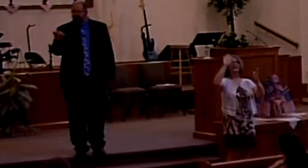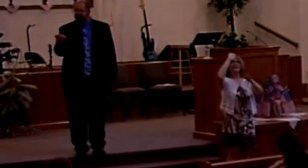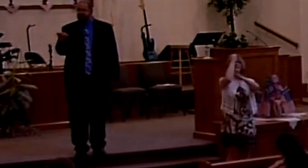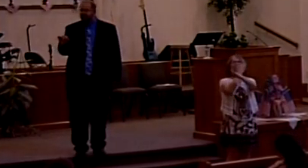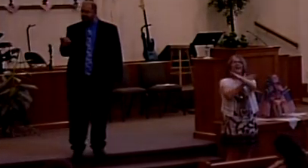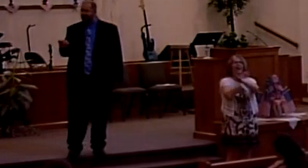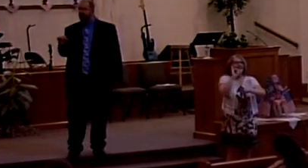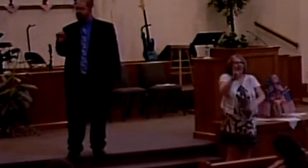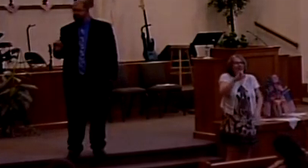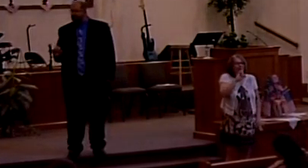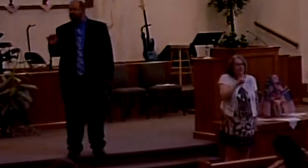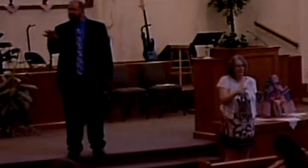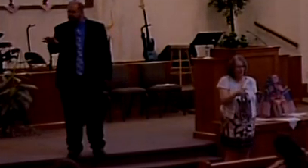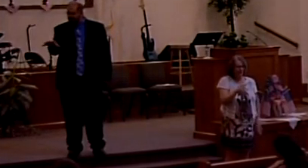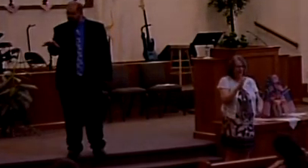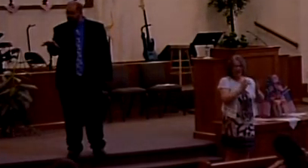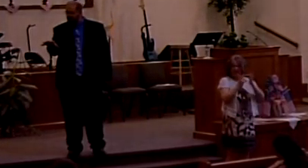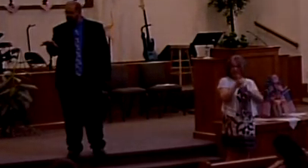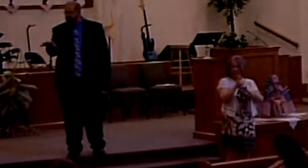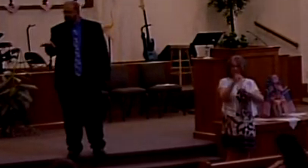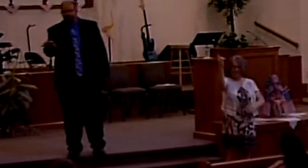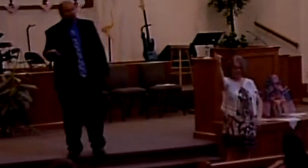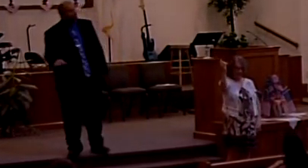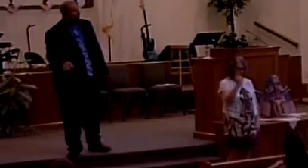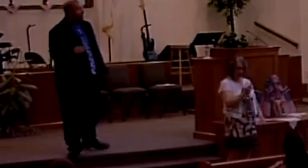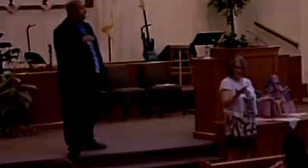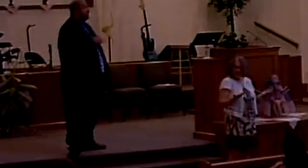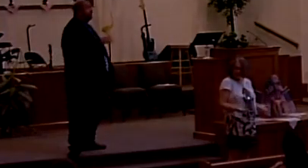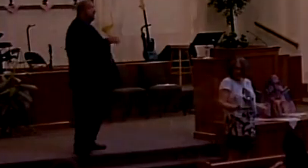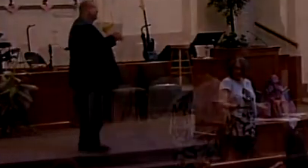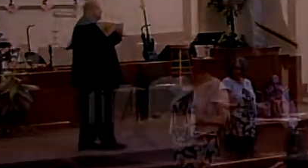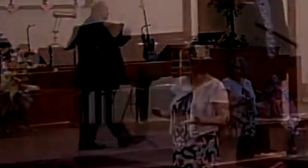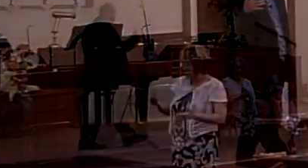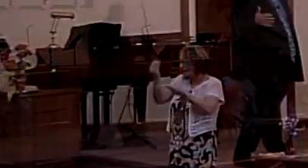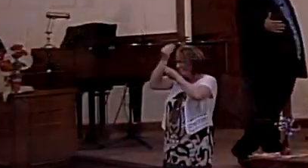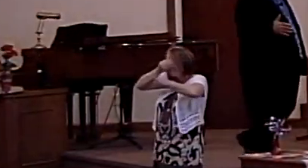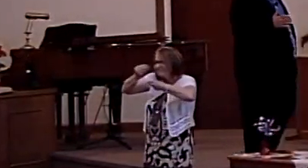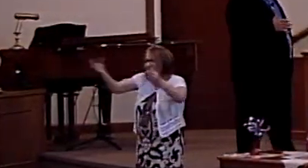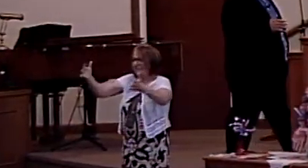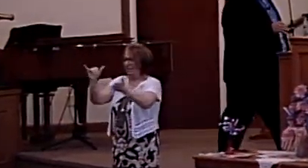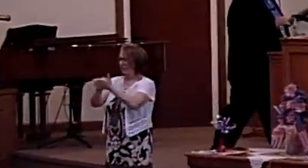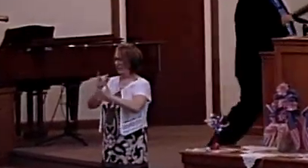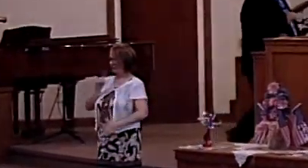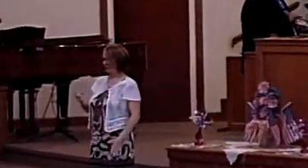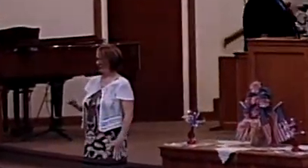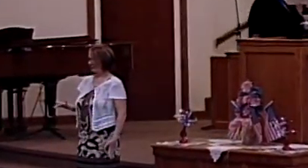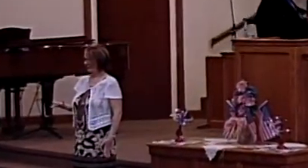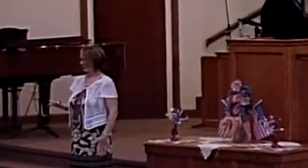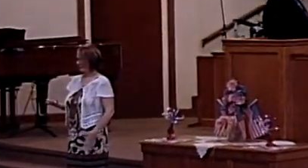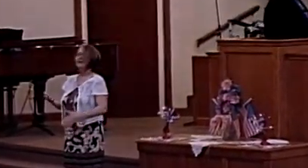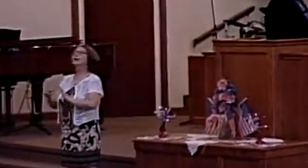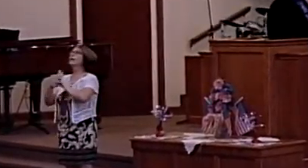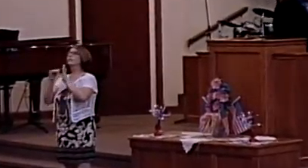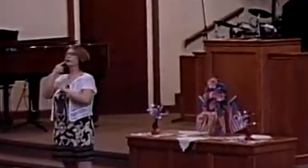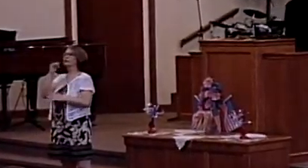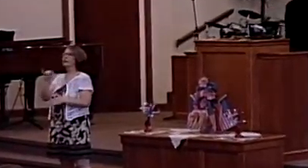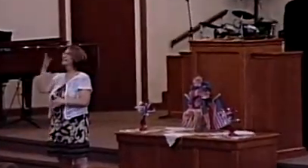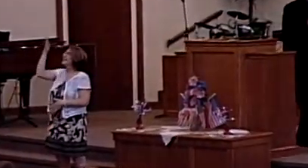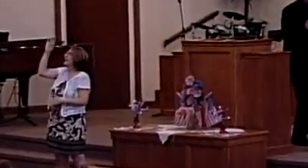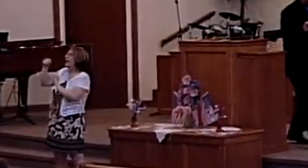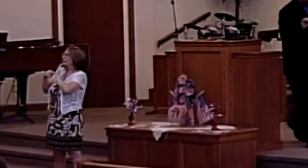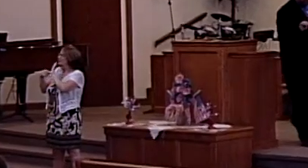And Jesus came bearing that truth. The book of Romans that we shared this morning, chapter 5 and verse 8, says that God demonstrated